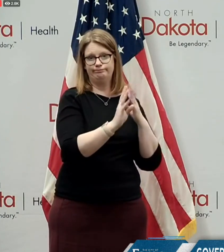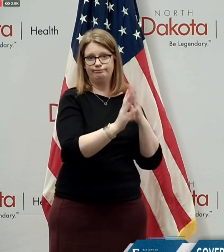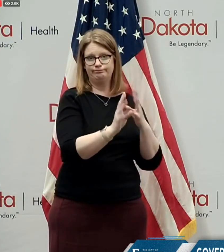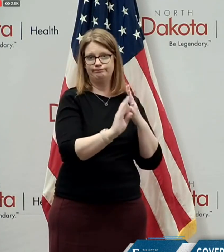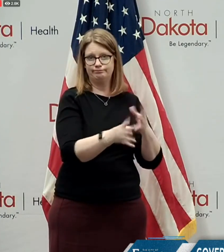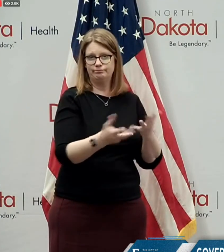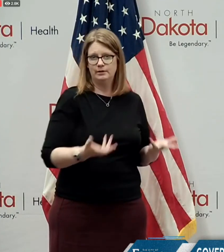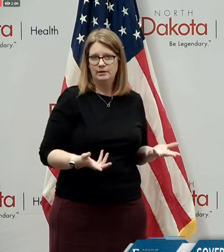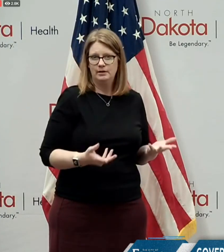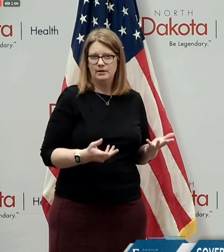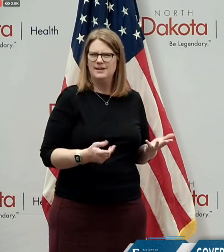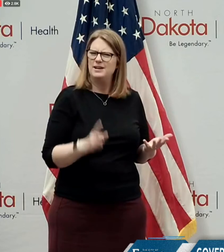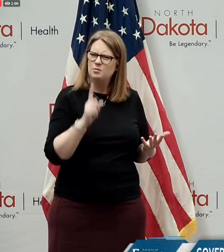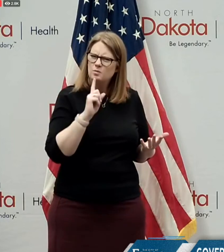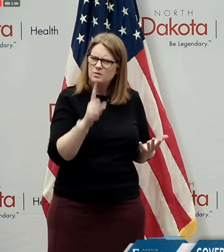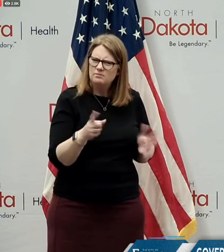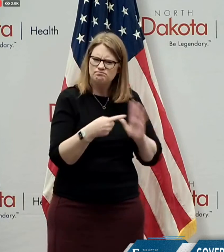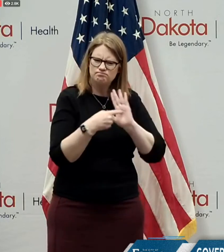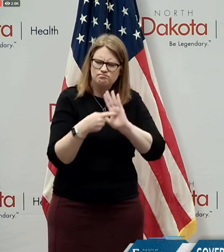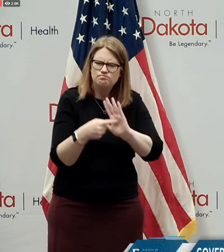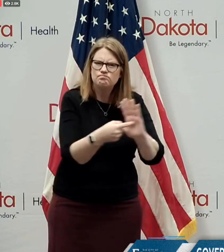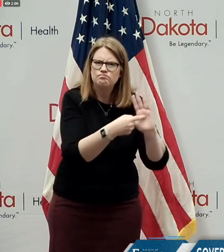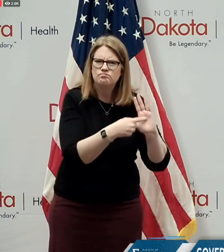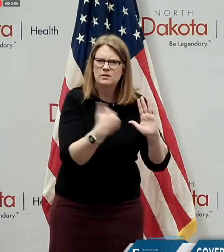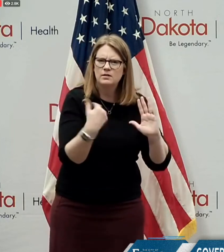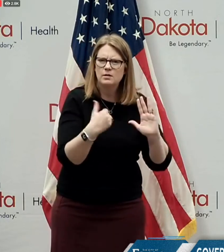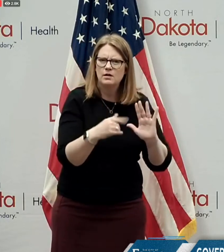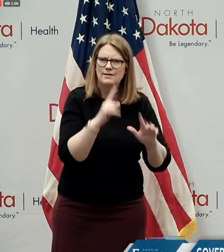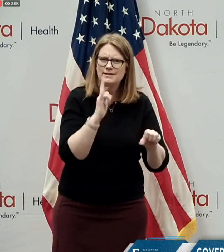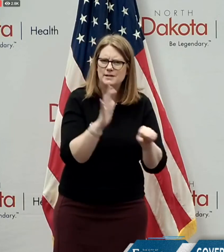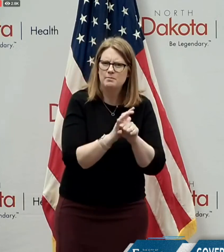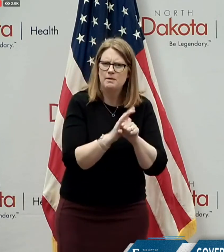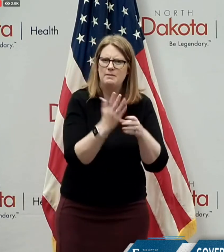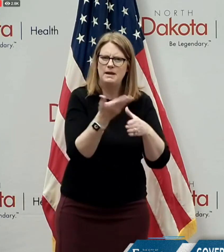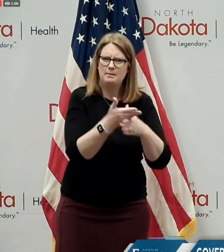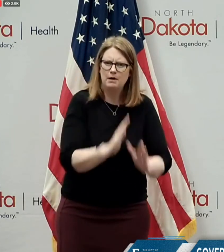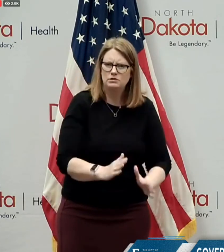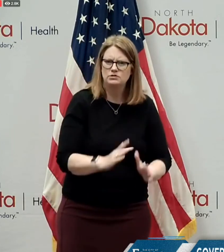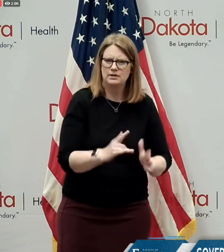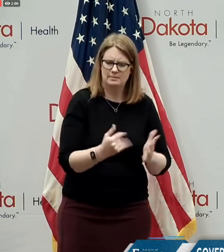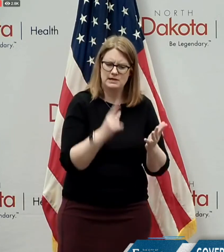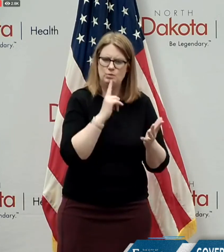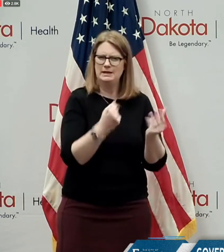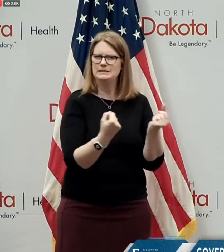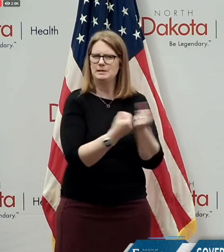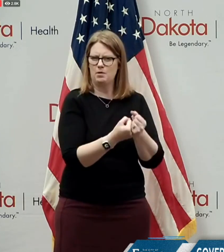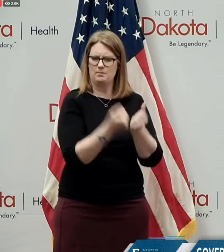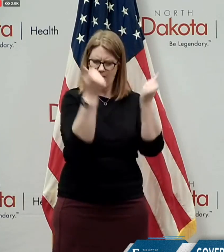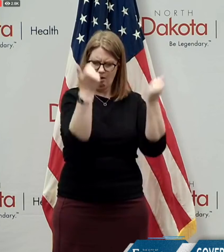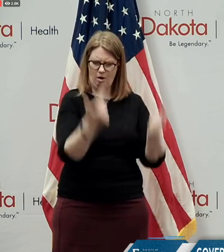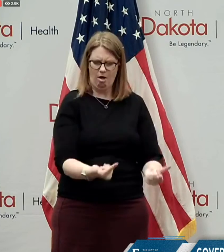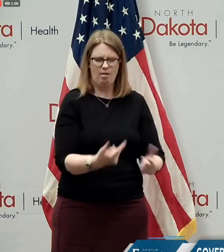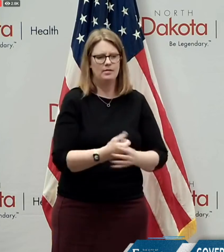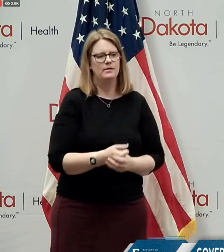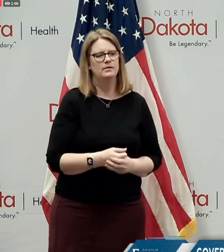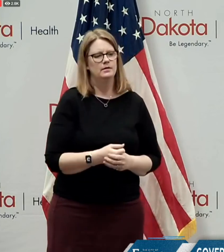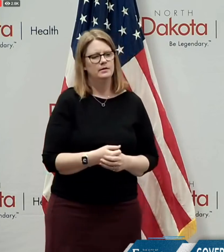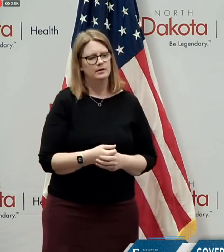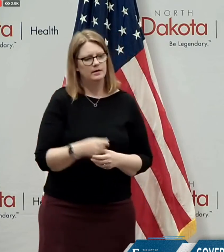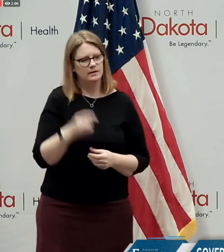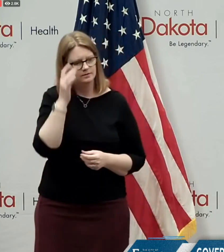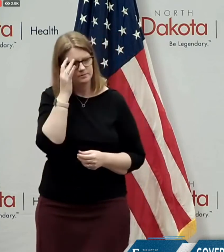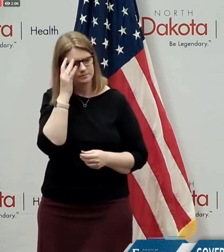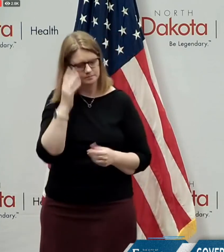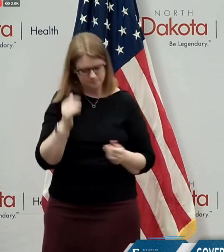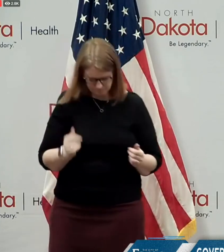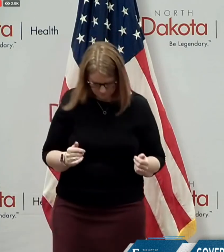commitment and the partnership that has on the ground there. So just a little overview of the